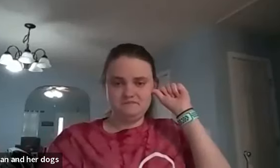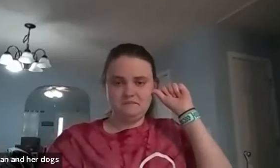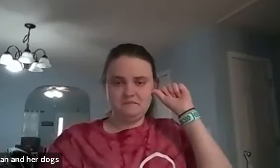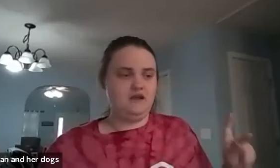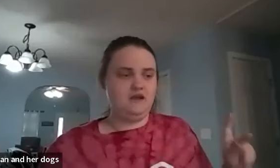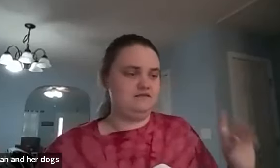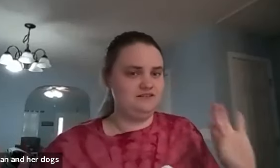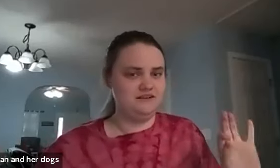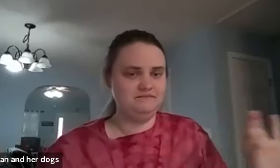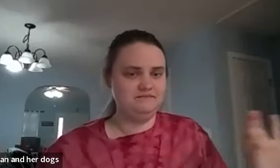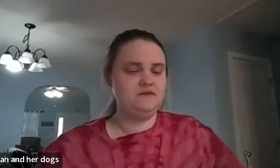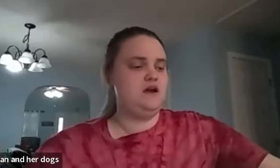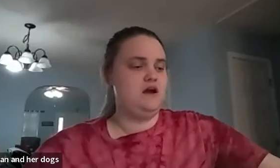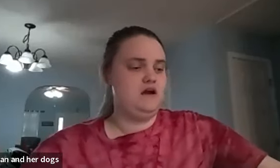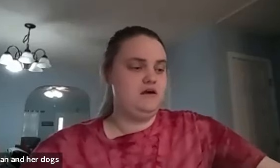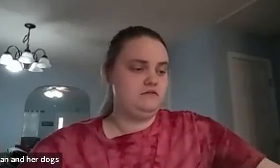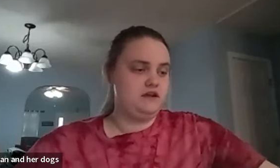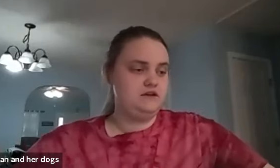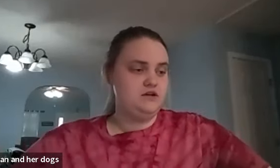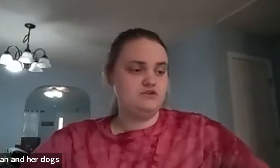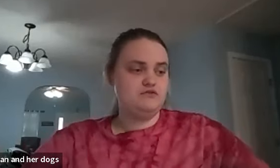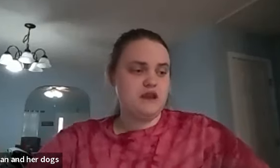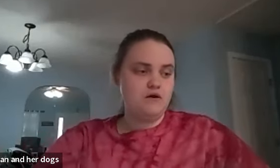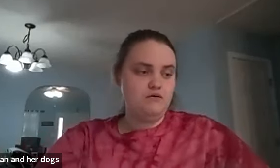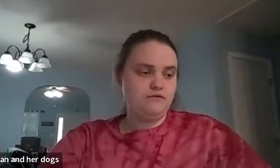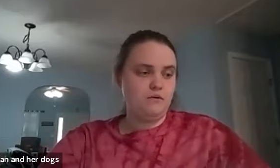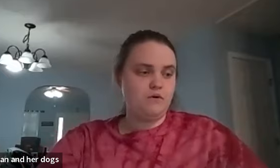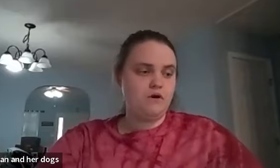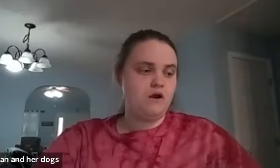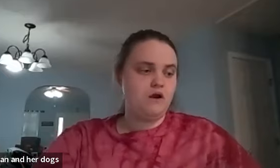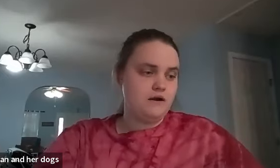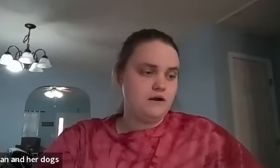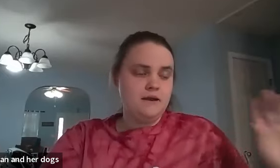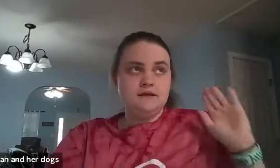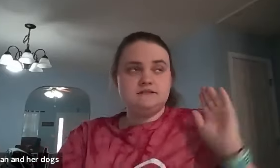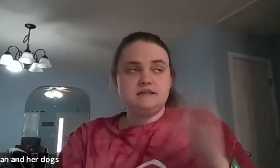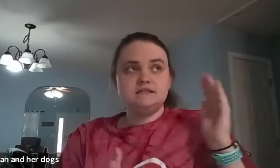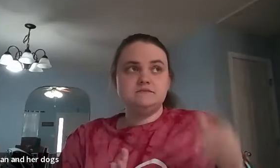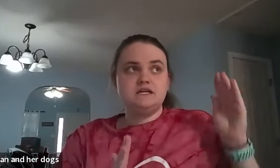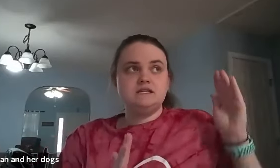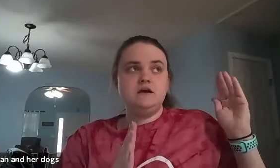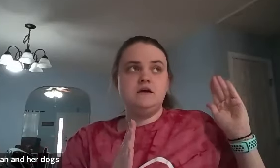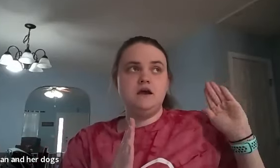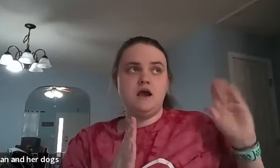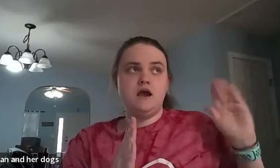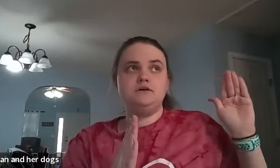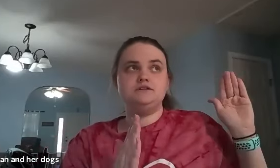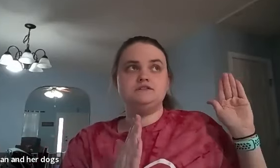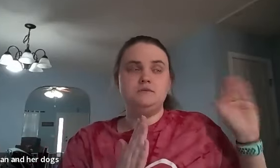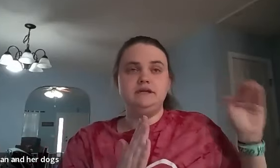Yesterday. Okay, good. All right. So now for our seconds, minutes, hours, weeks,